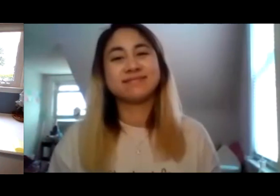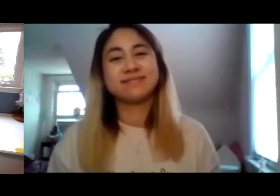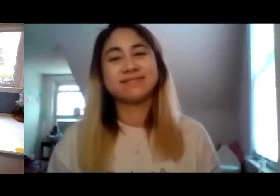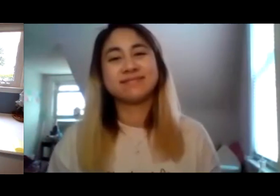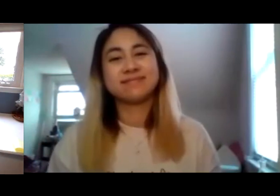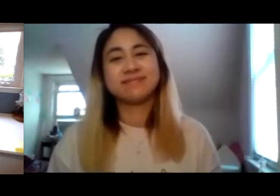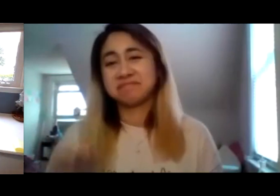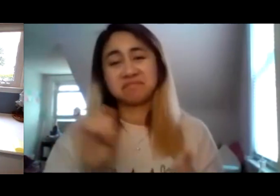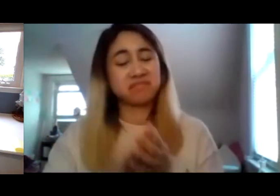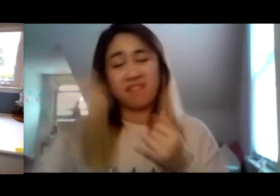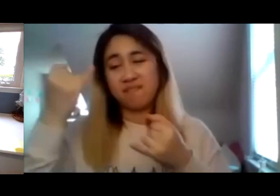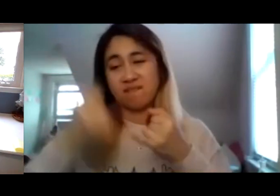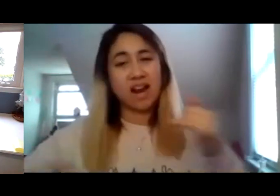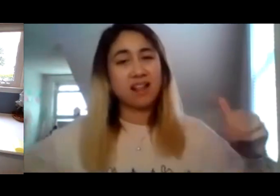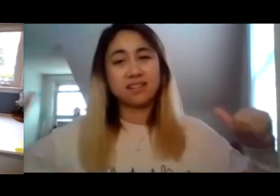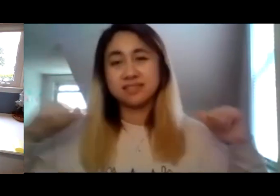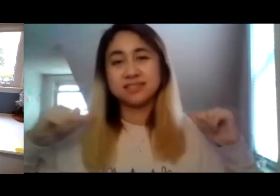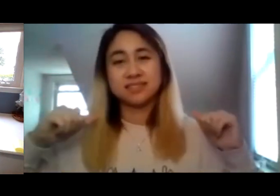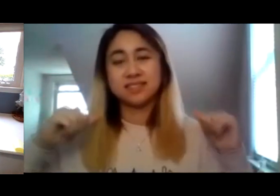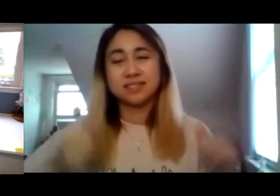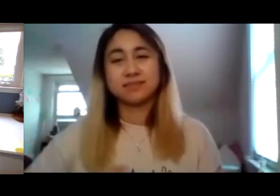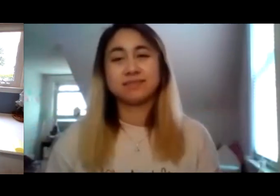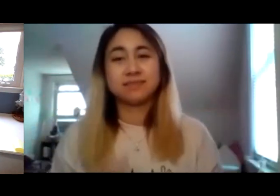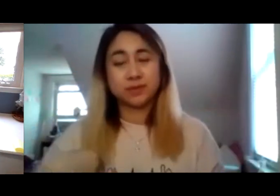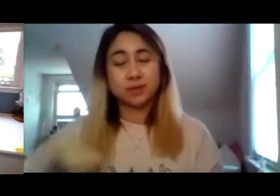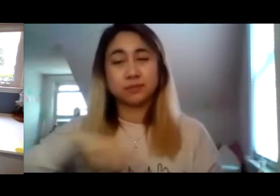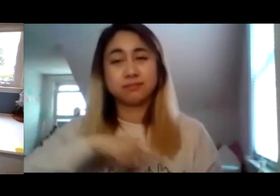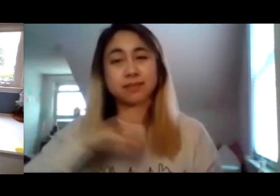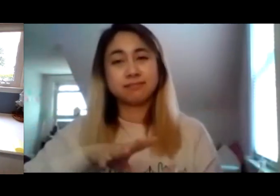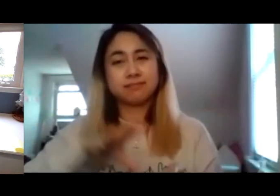final exercise that we learned this week.